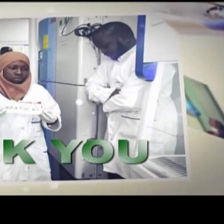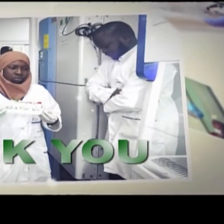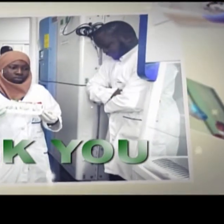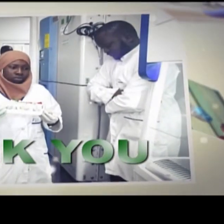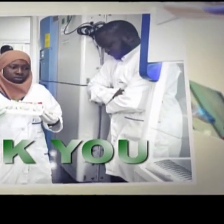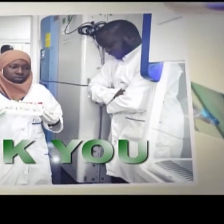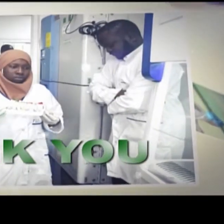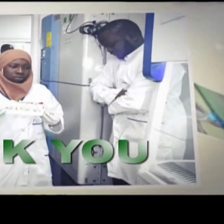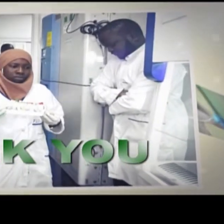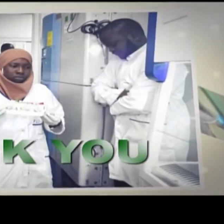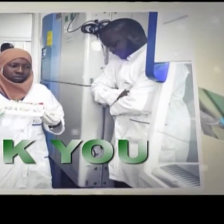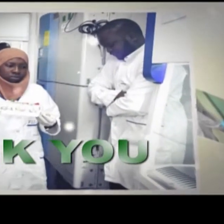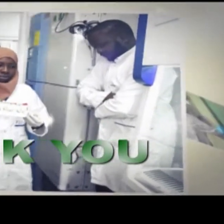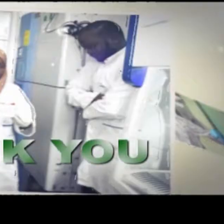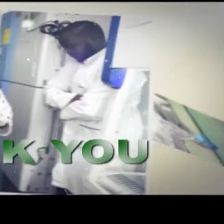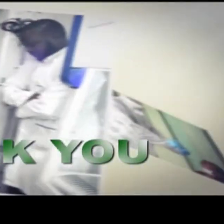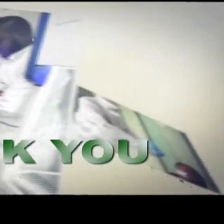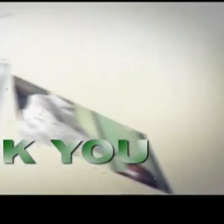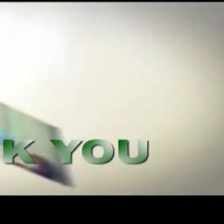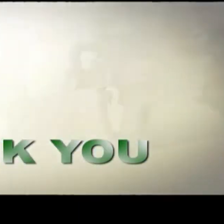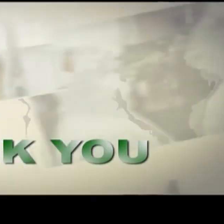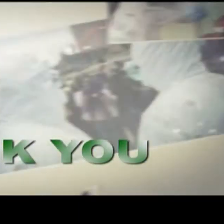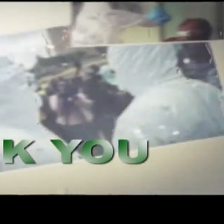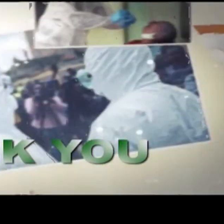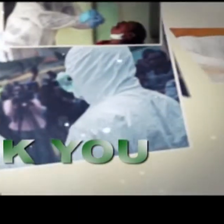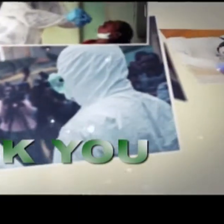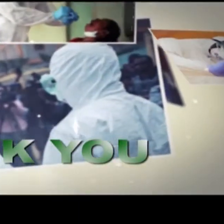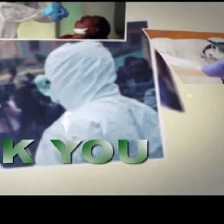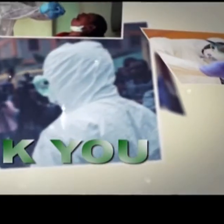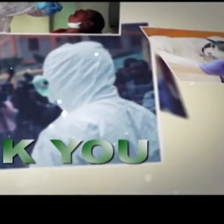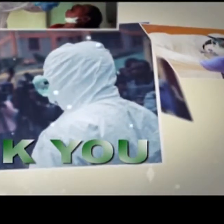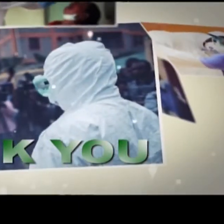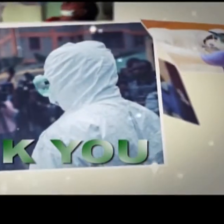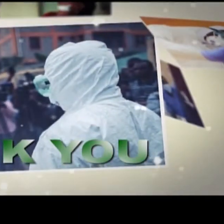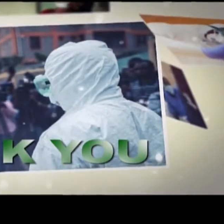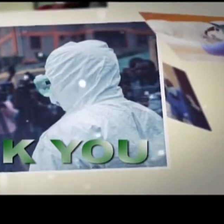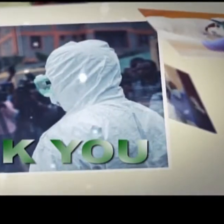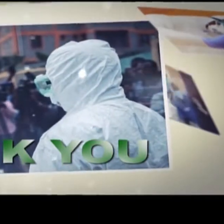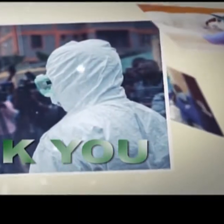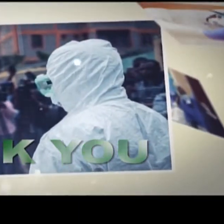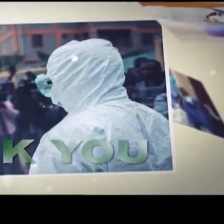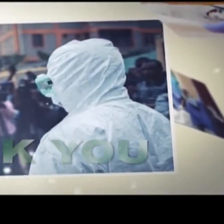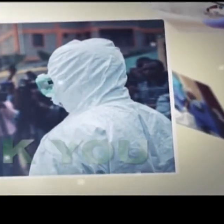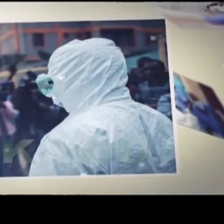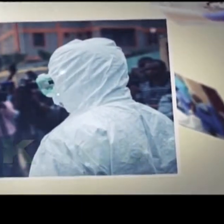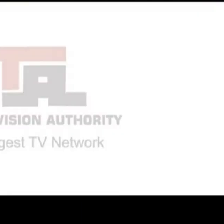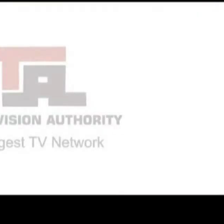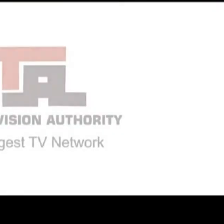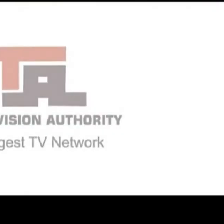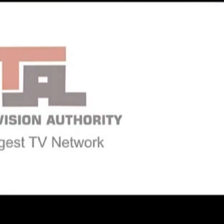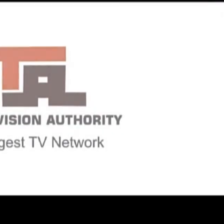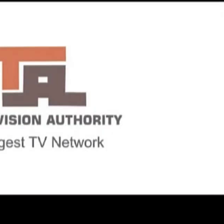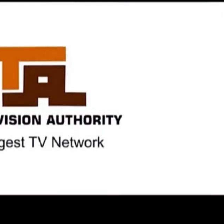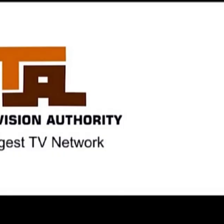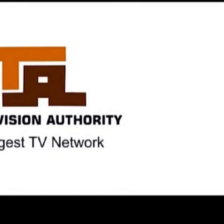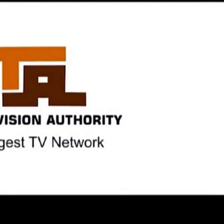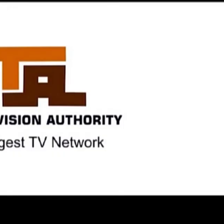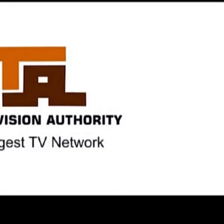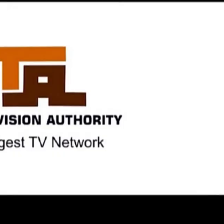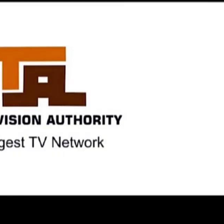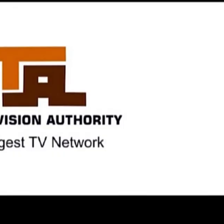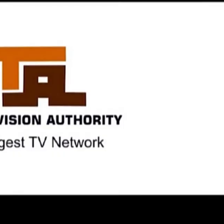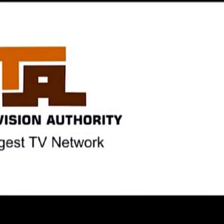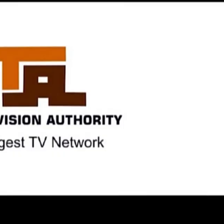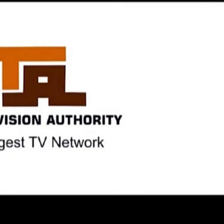ours. There is no amount of words that can quantify our gratitude. Thank you. This message is brought to you